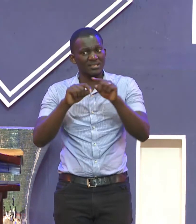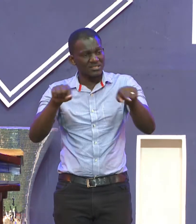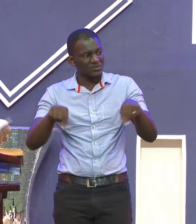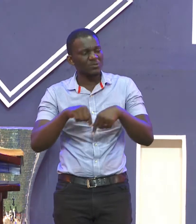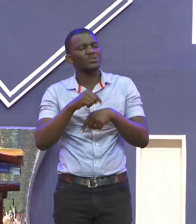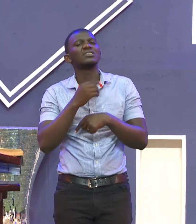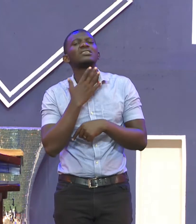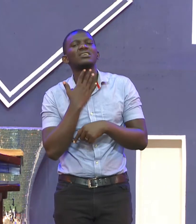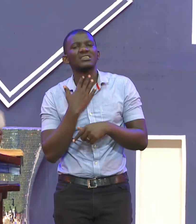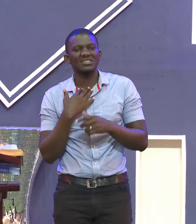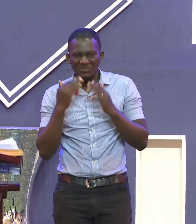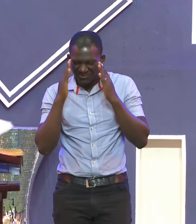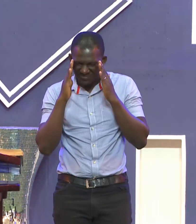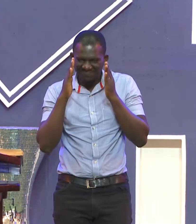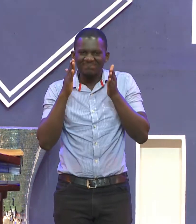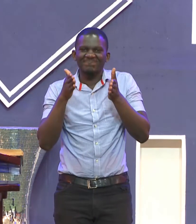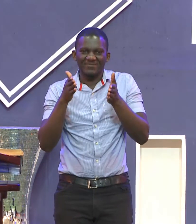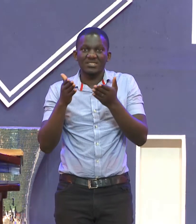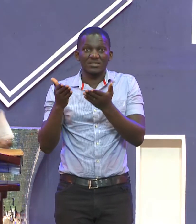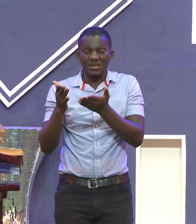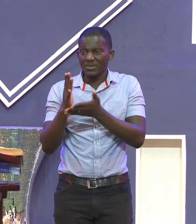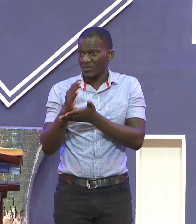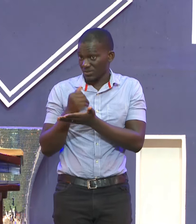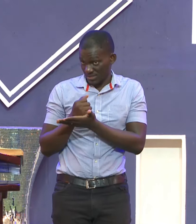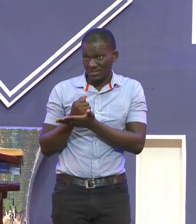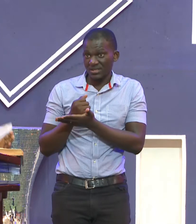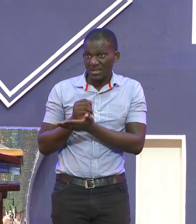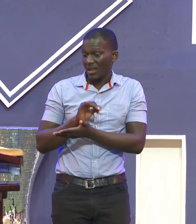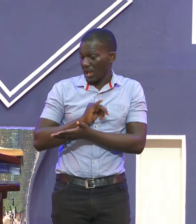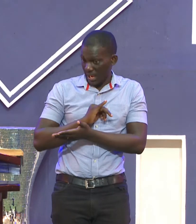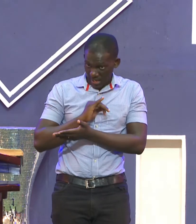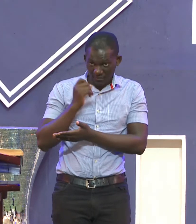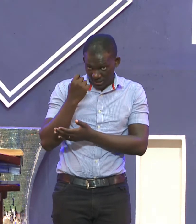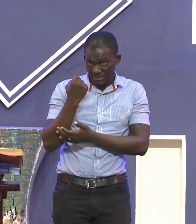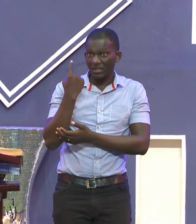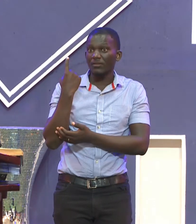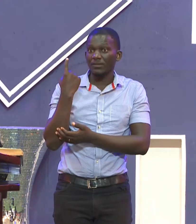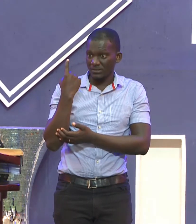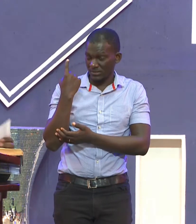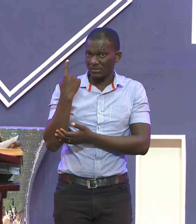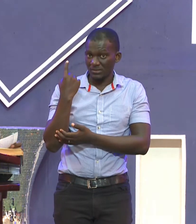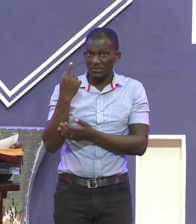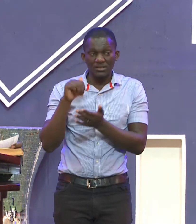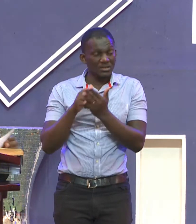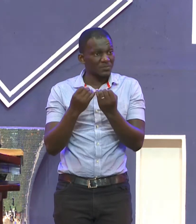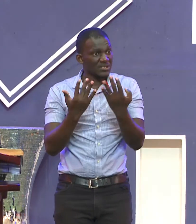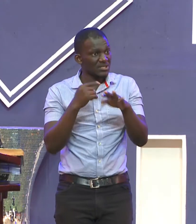okuteeka kesira. That we need to put emphasis on. Kubanga nkizudde. Because I have